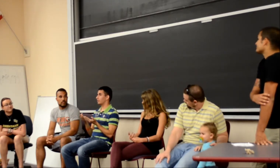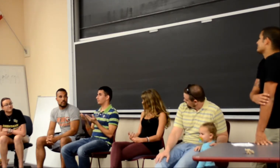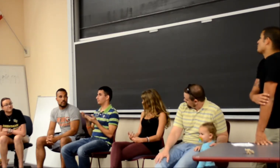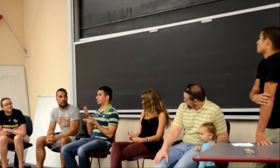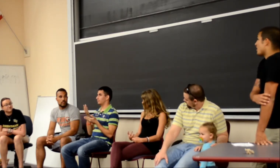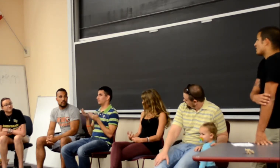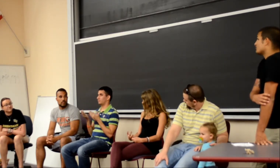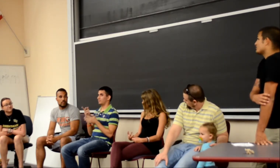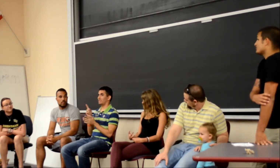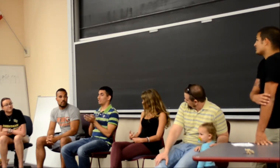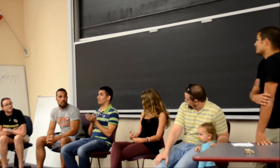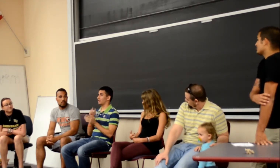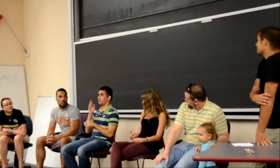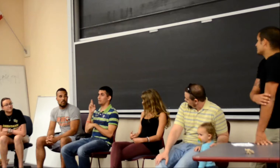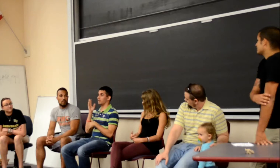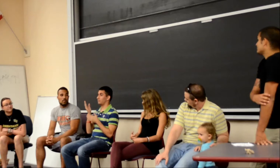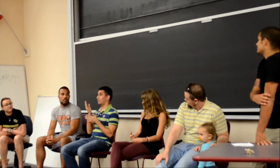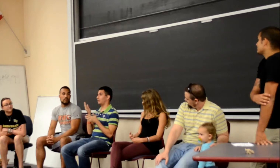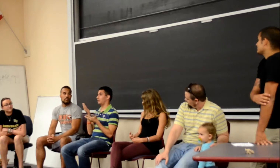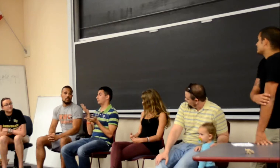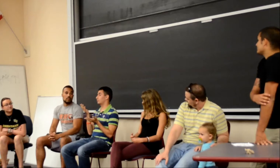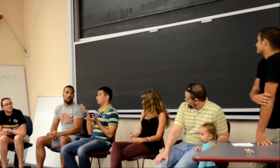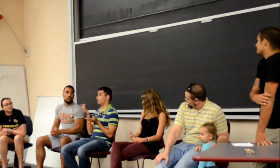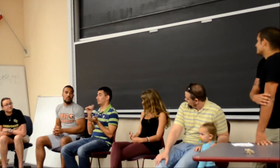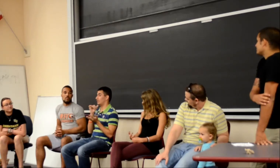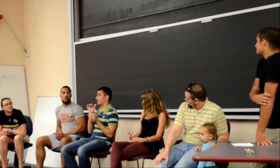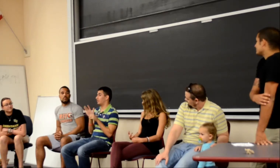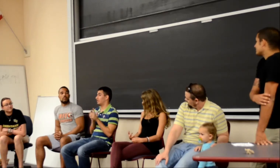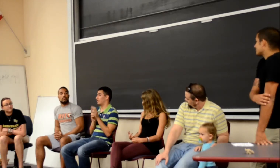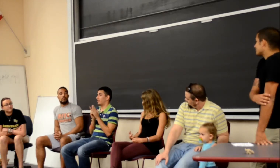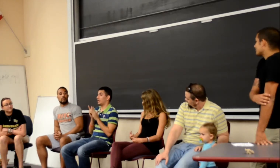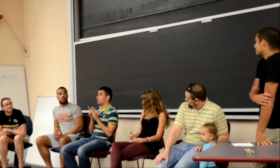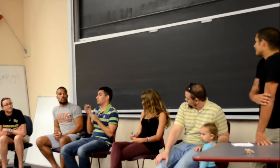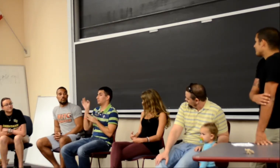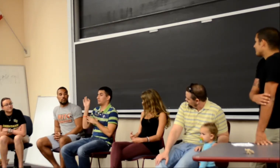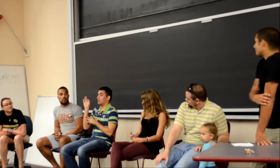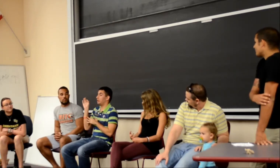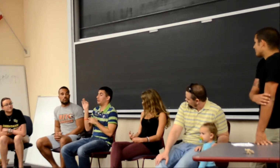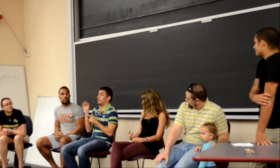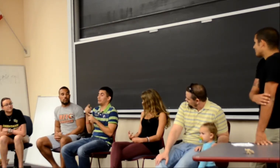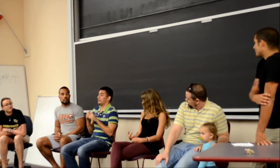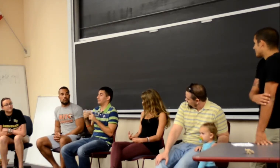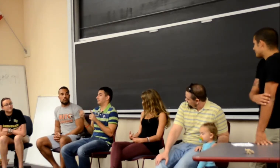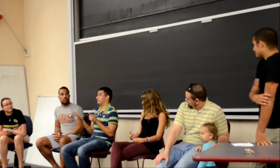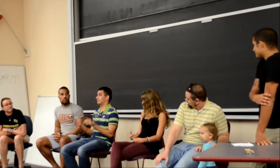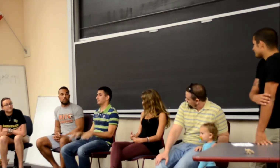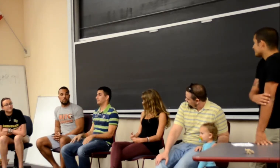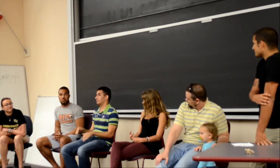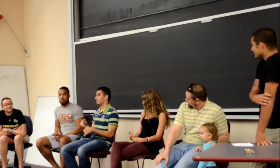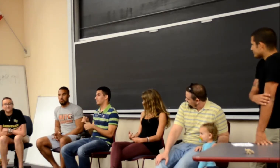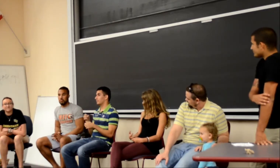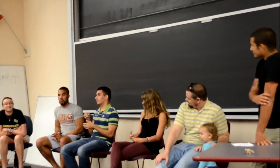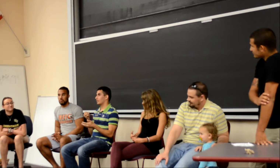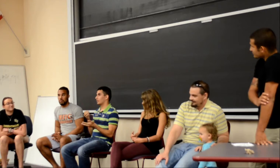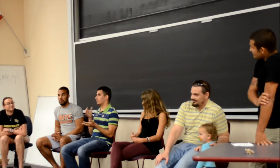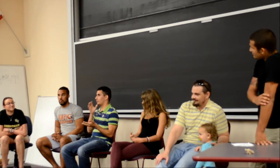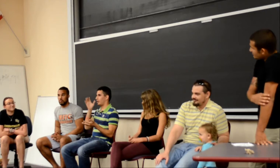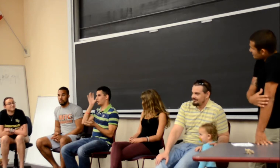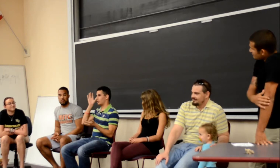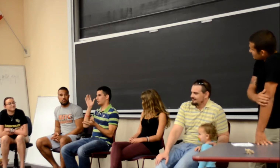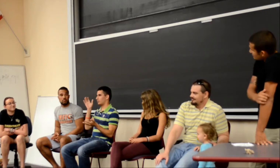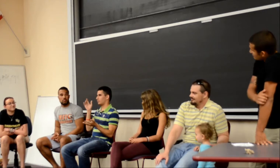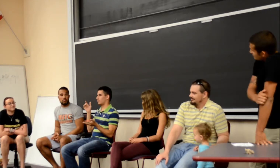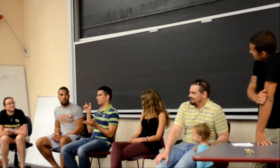So doctor reason maybe not fully developed. I don't know, but so